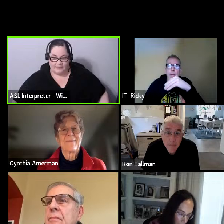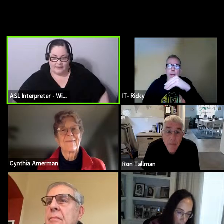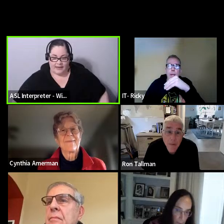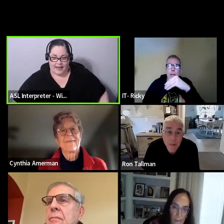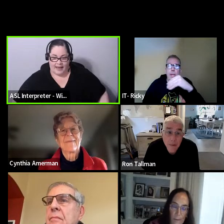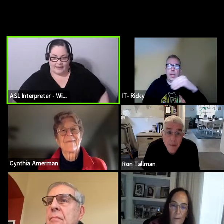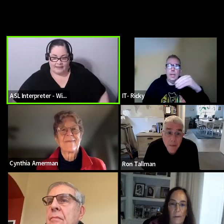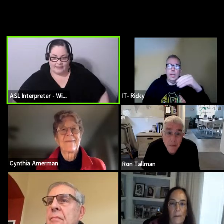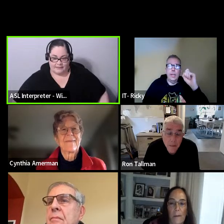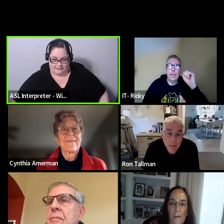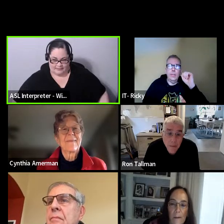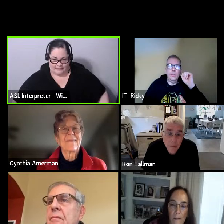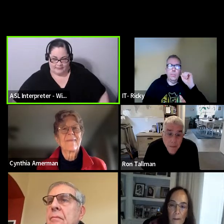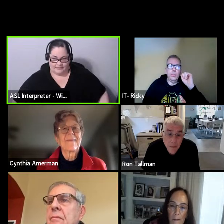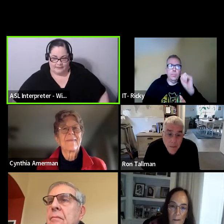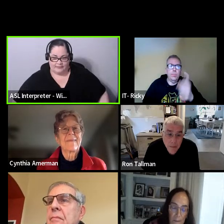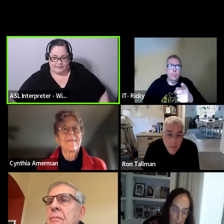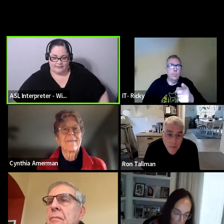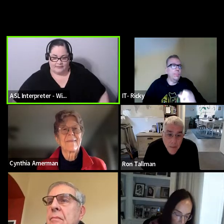on, and